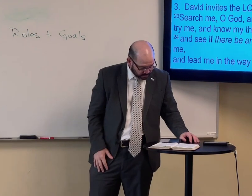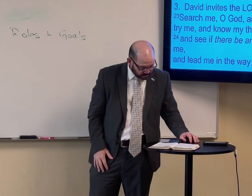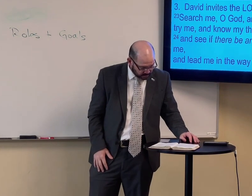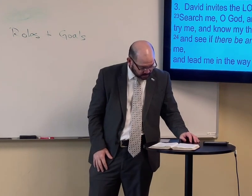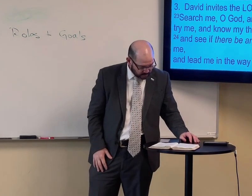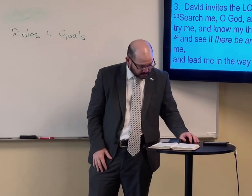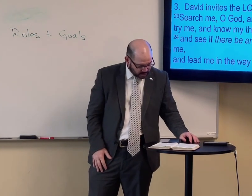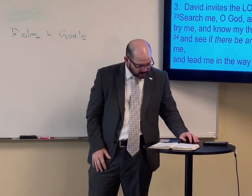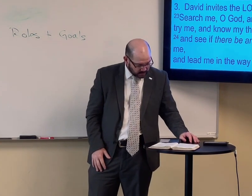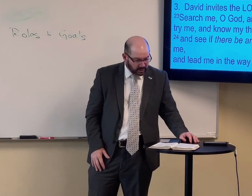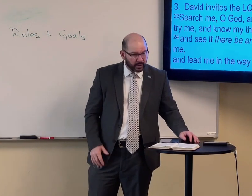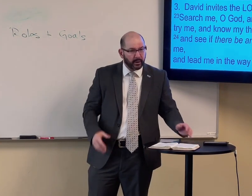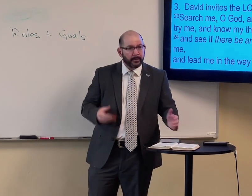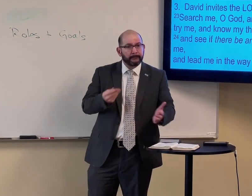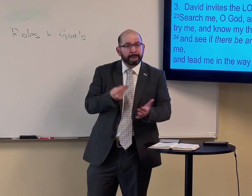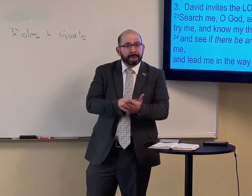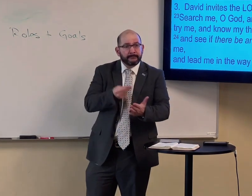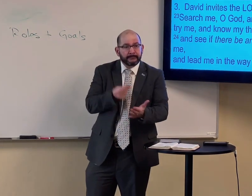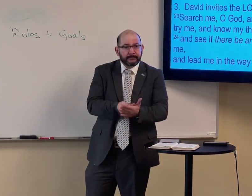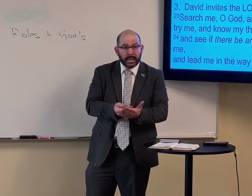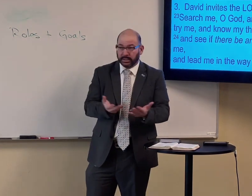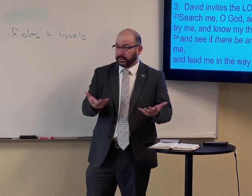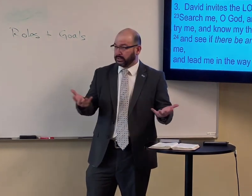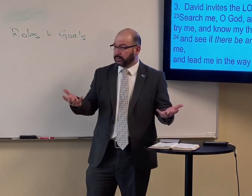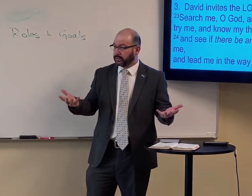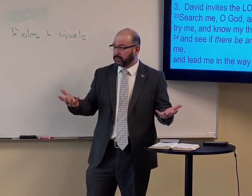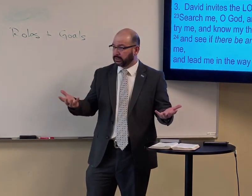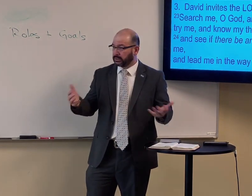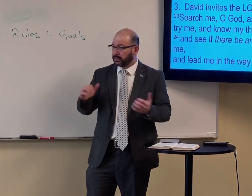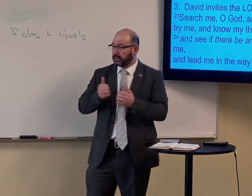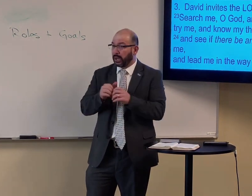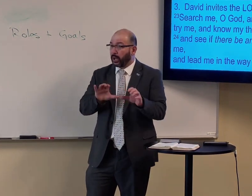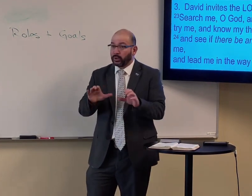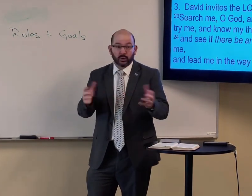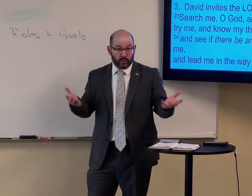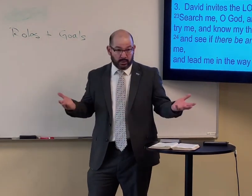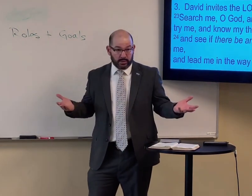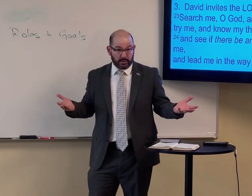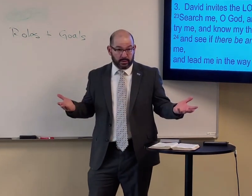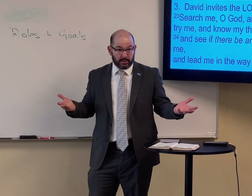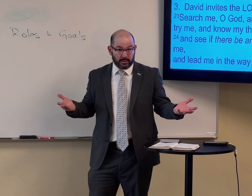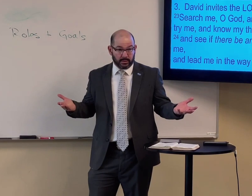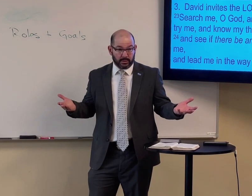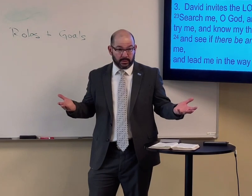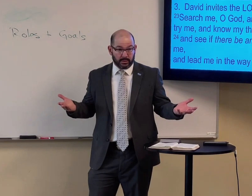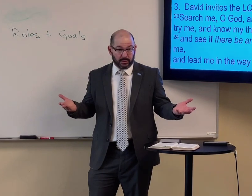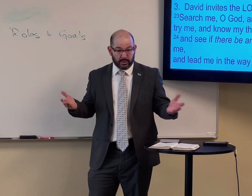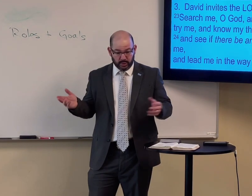5, 4, 3, 2, 1? Where are you doing? How about your financial situation?